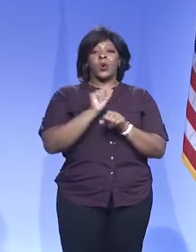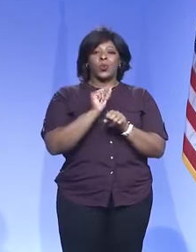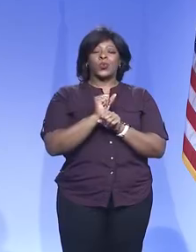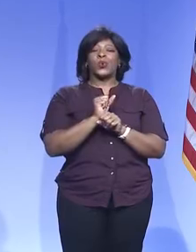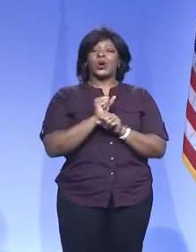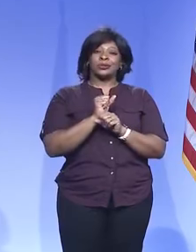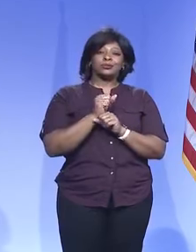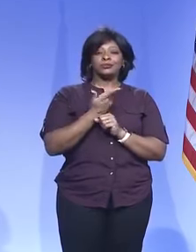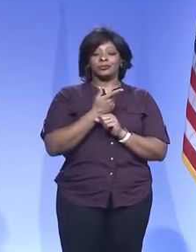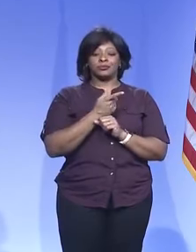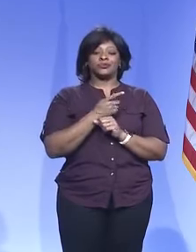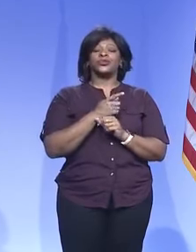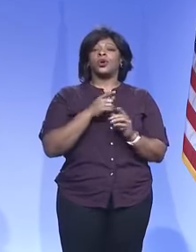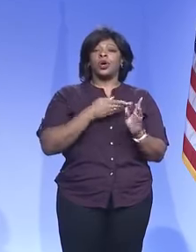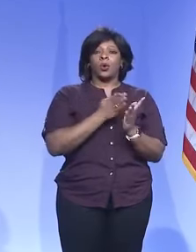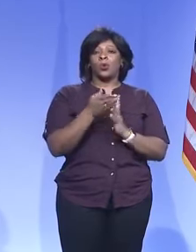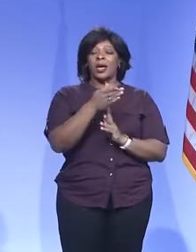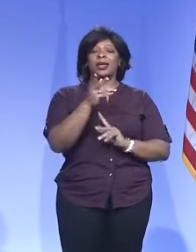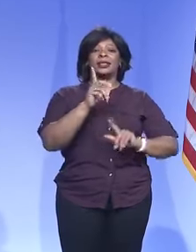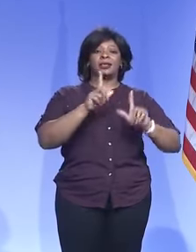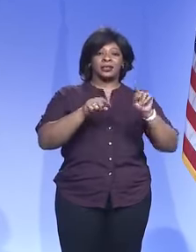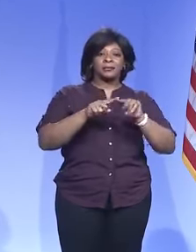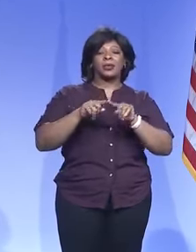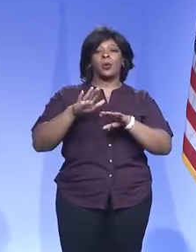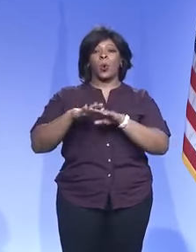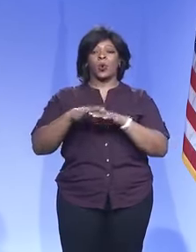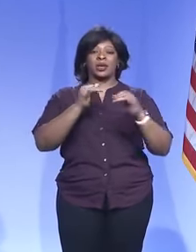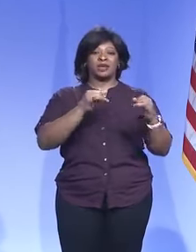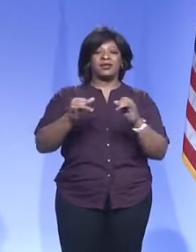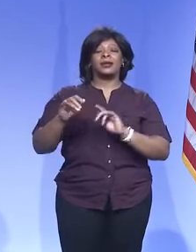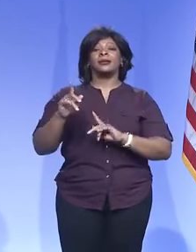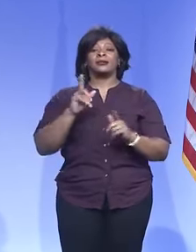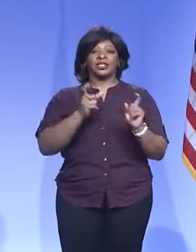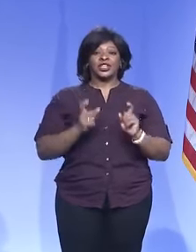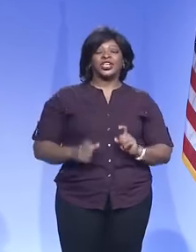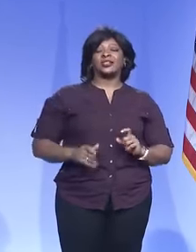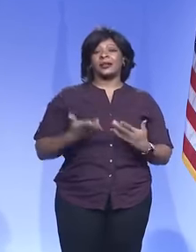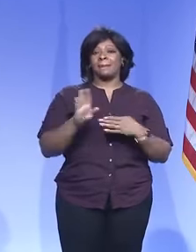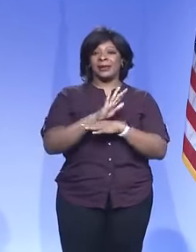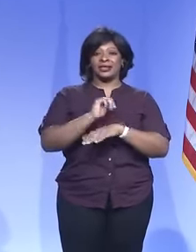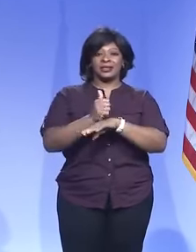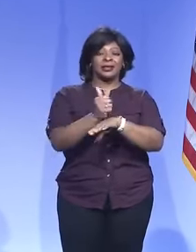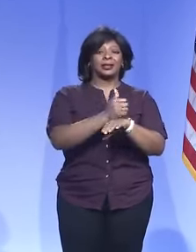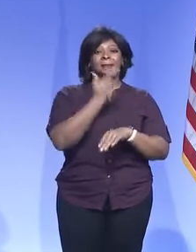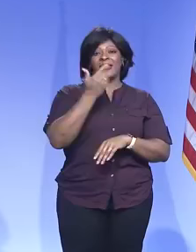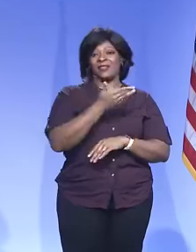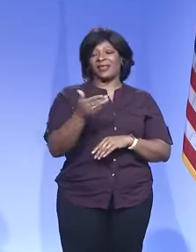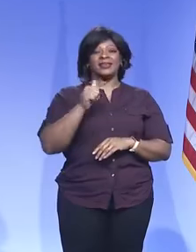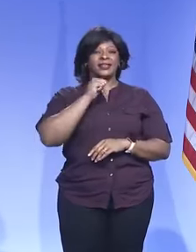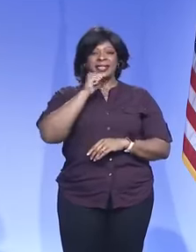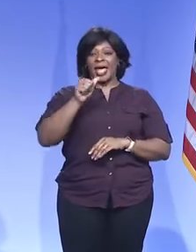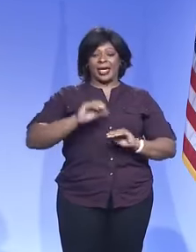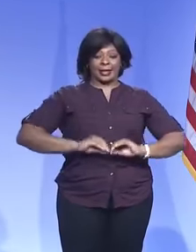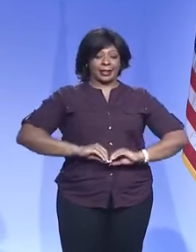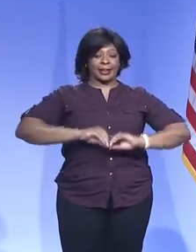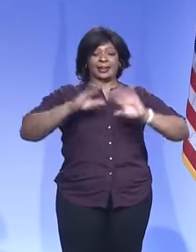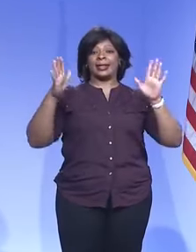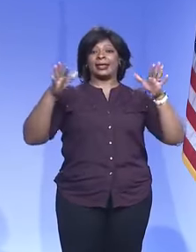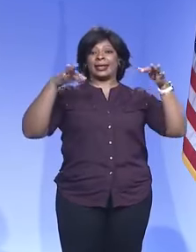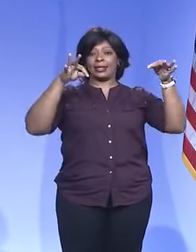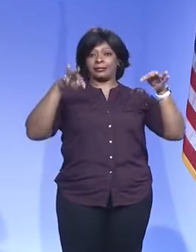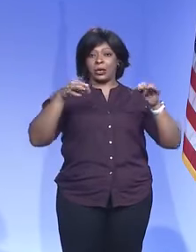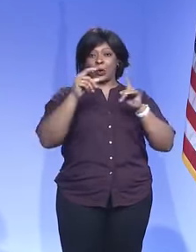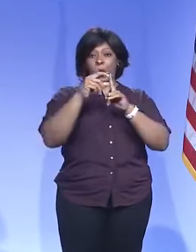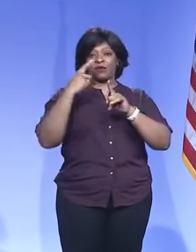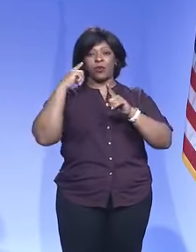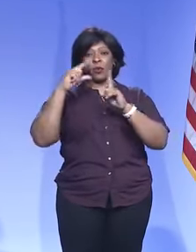workarounds that various individuals and businesses will put in place because things were not explicitly spelled out in the